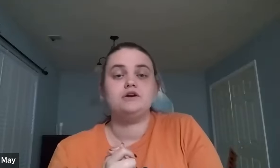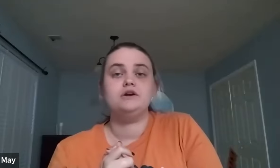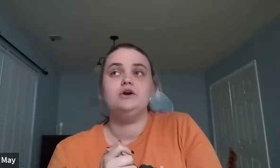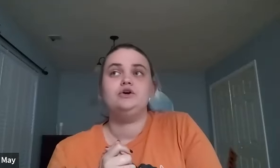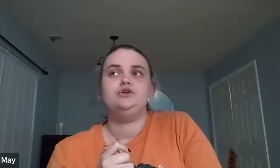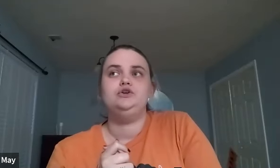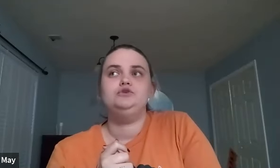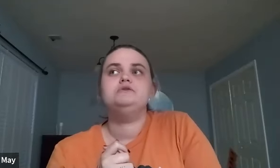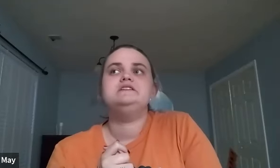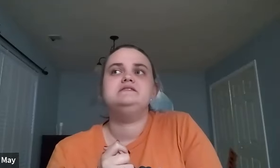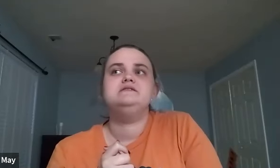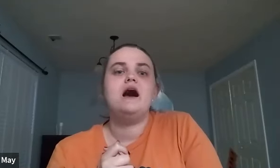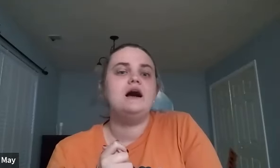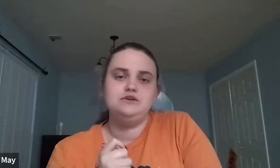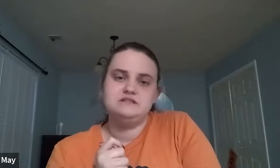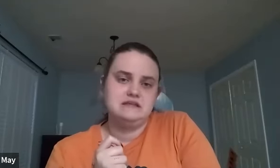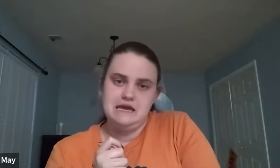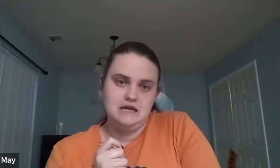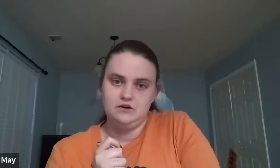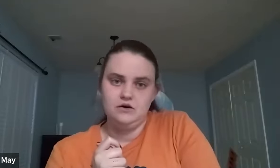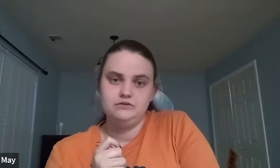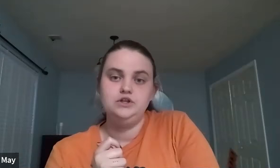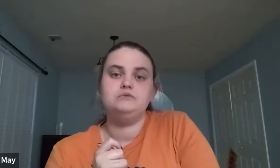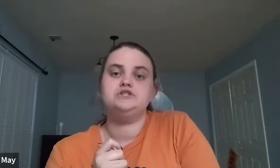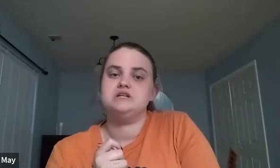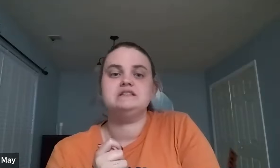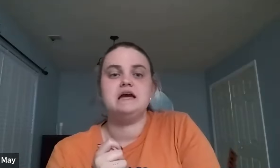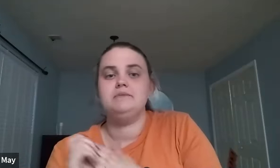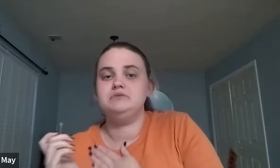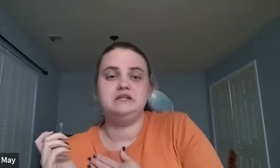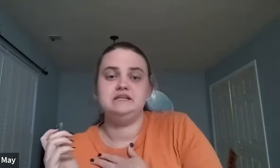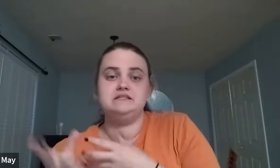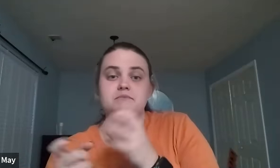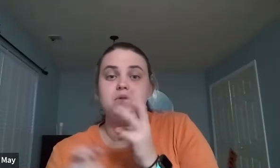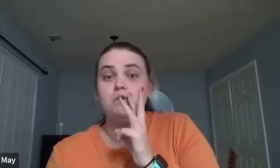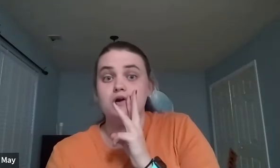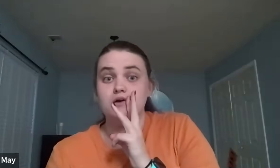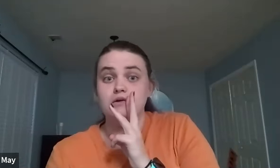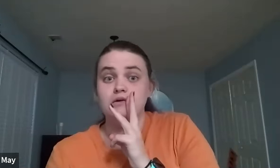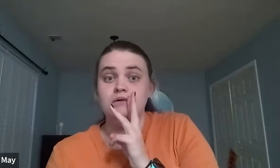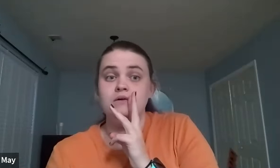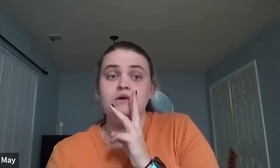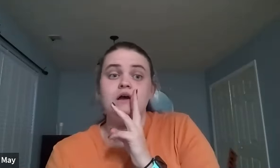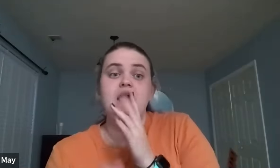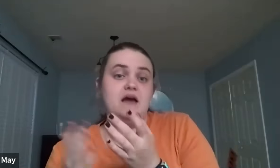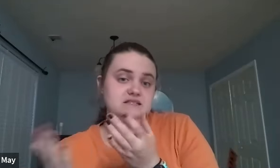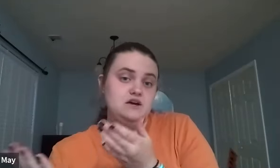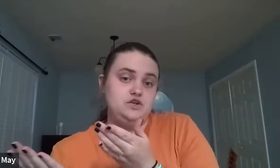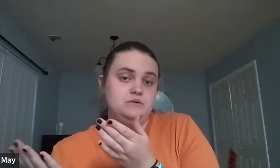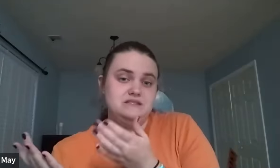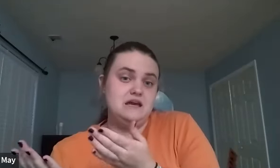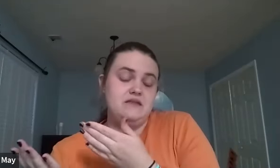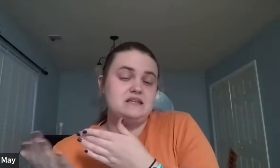water? You would not use the can at all. You would just say, please get me water. And that's how you would say,